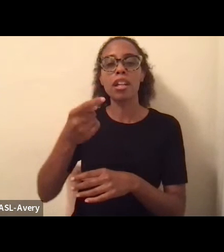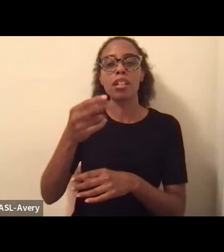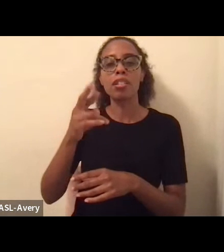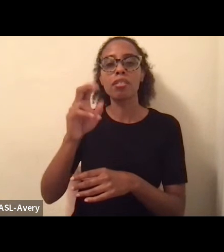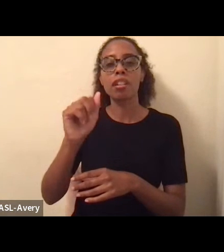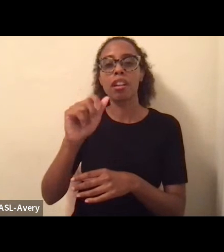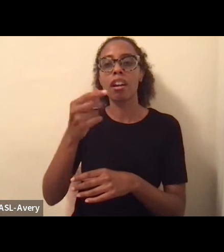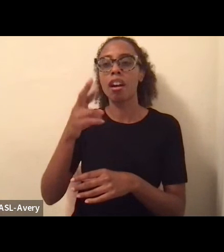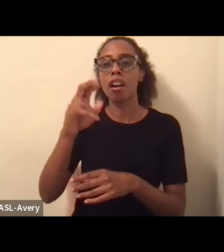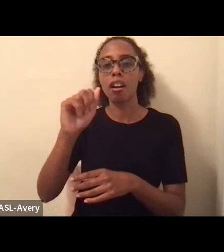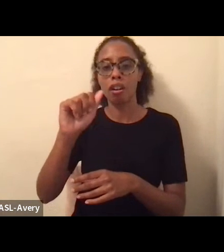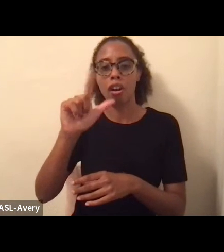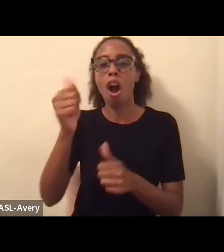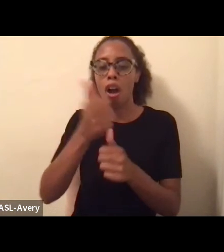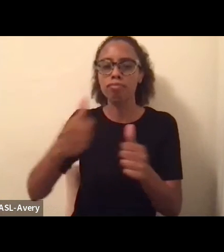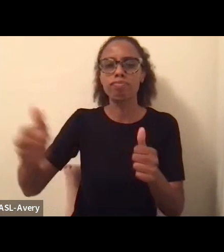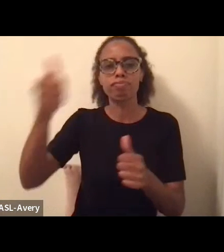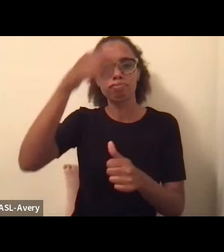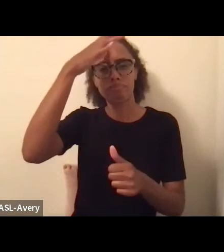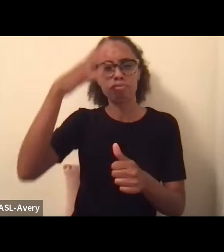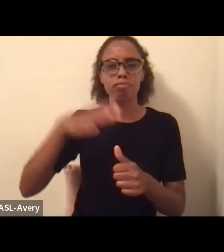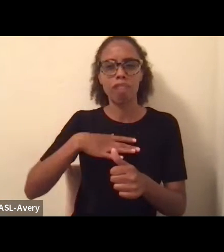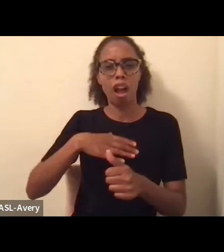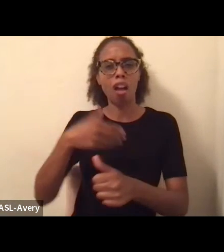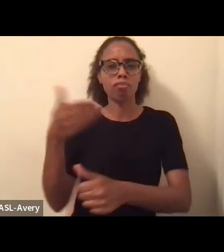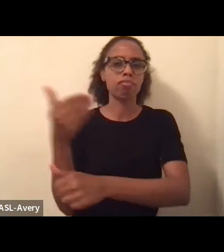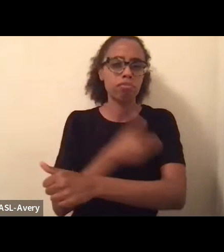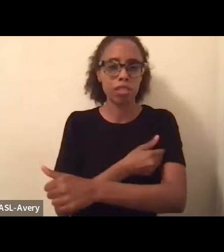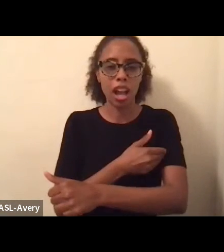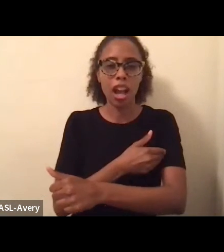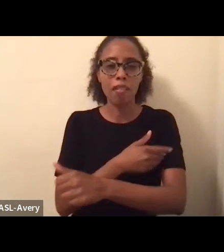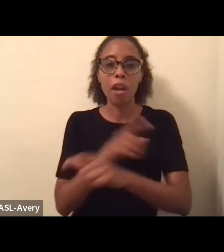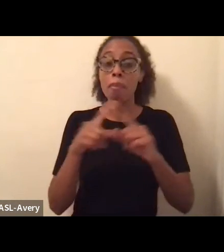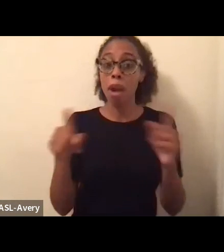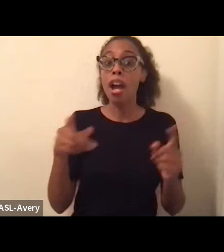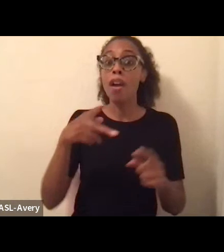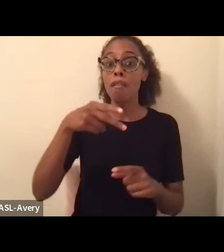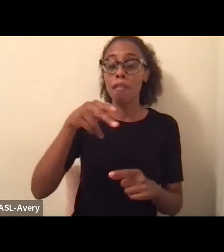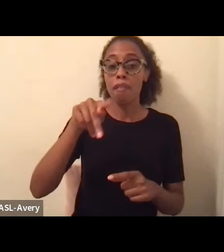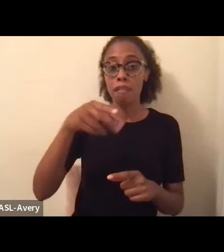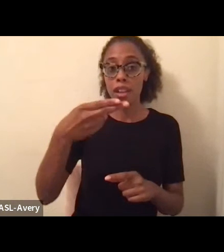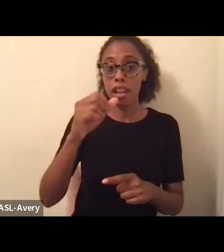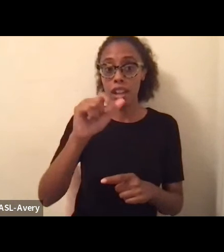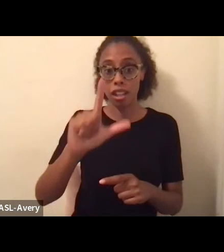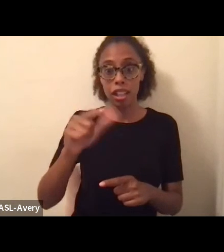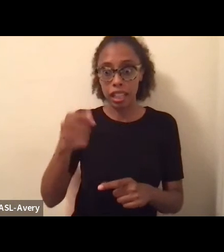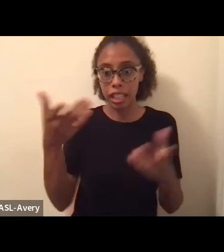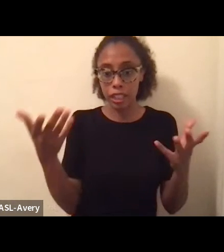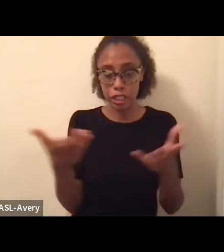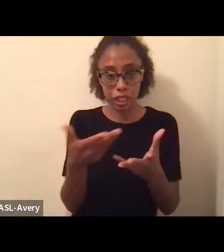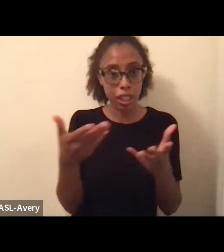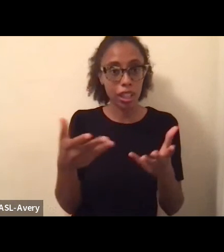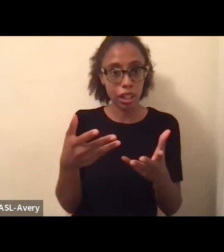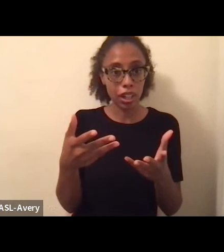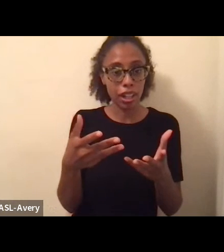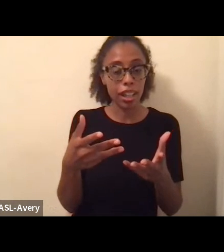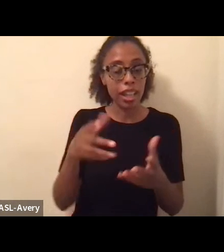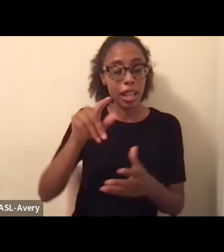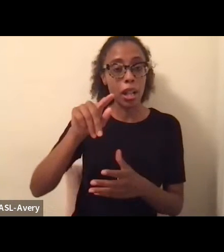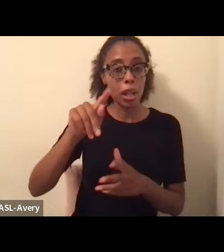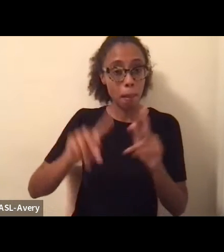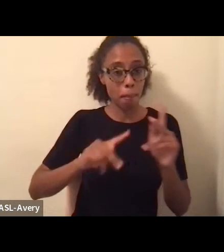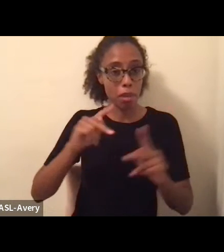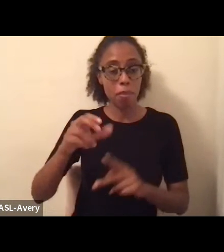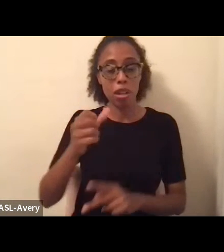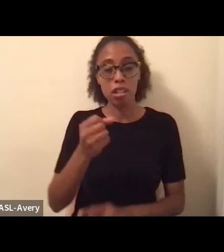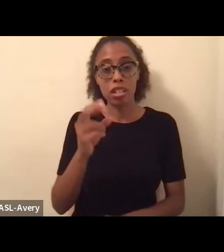you're in town, Phil is here. He's at the summit, the People's Summit. So we've spent the last 2 days